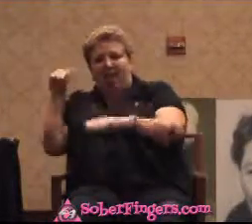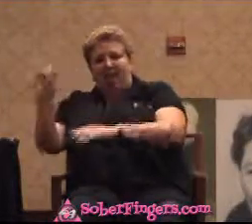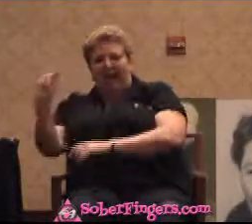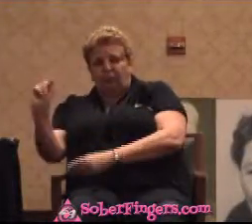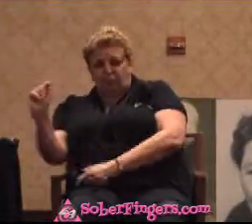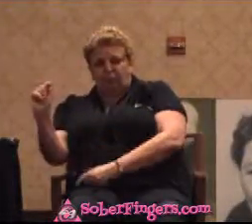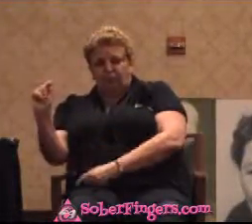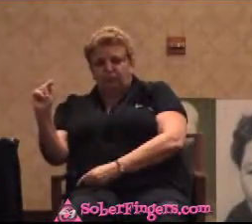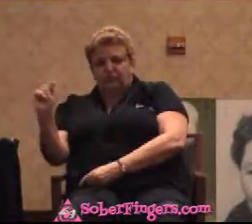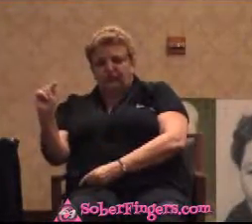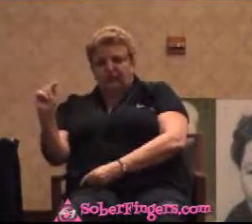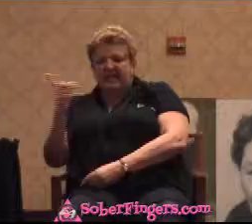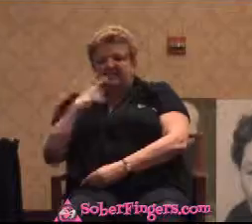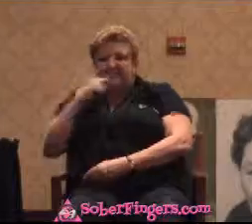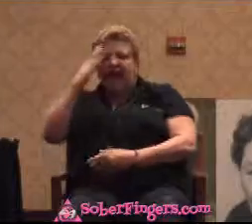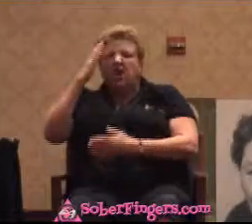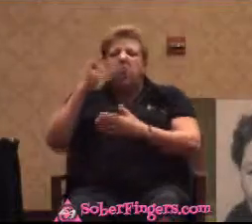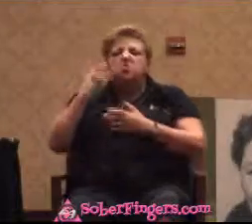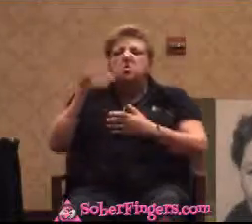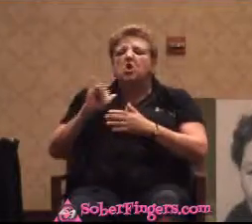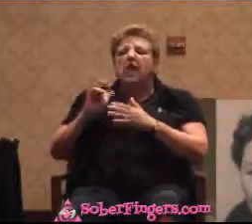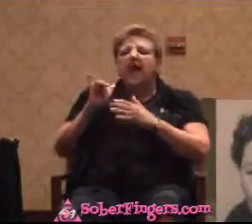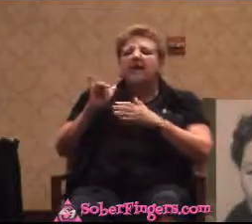do. And he says, because the mailman is your daddy.